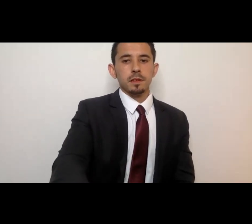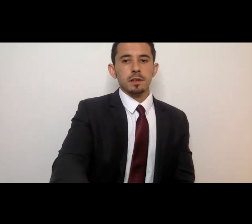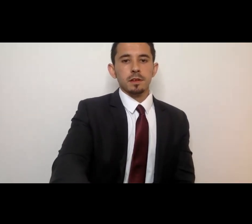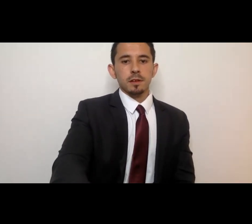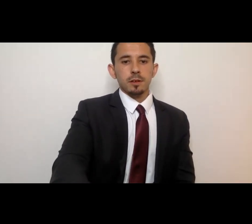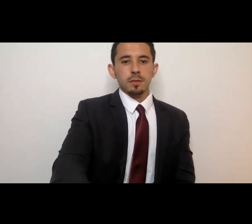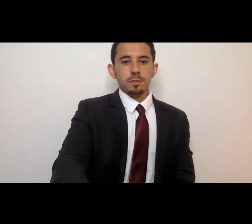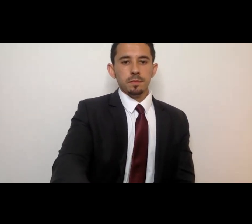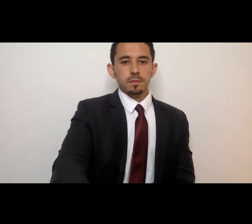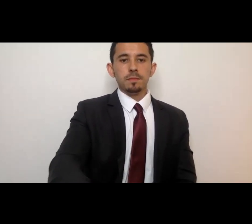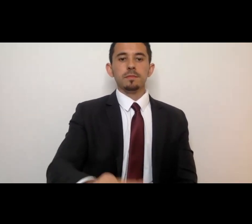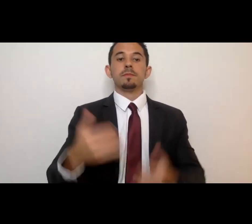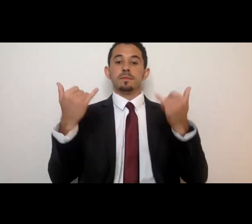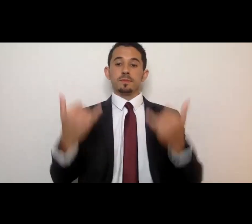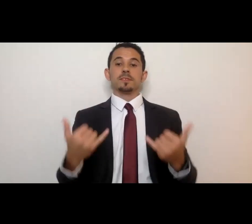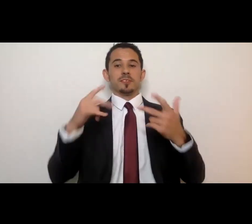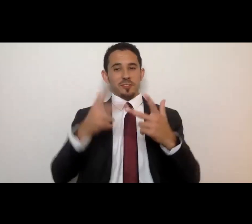chips.